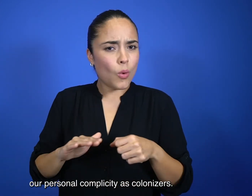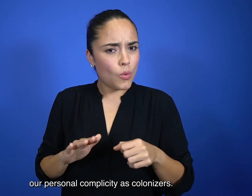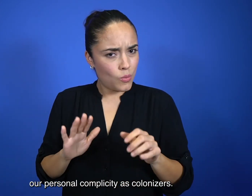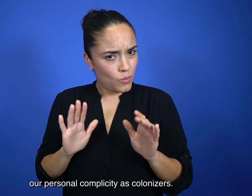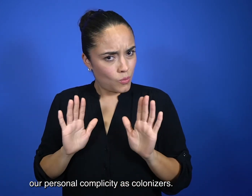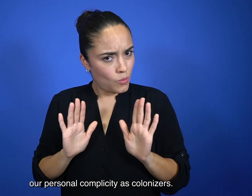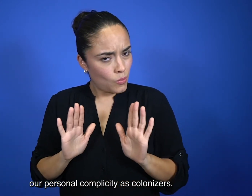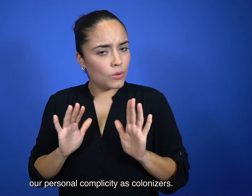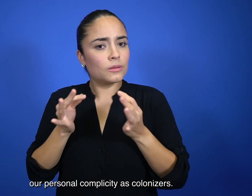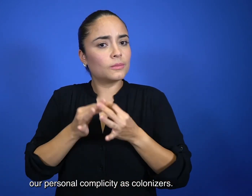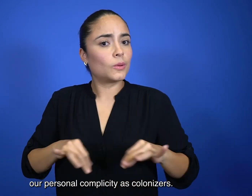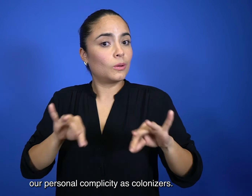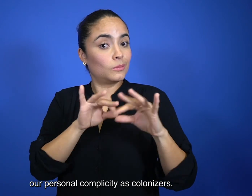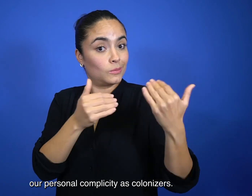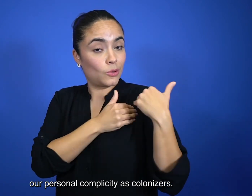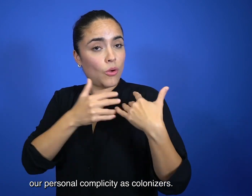complicity as colonizers.